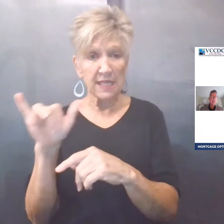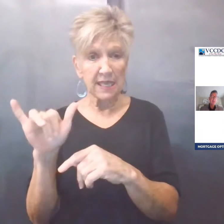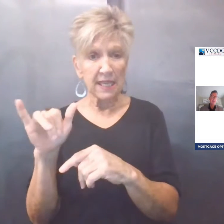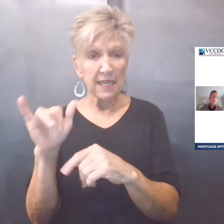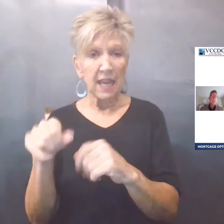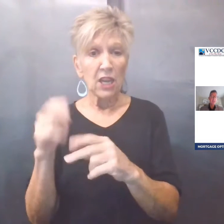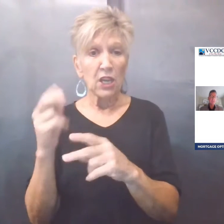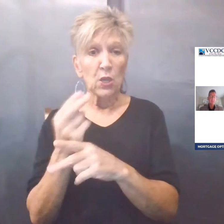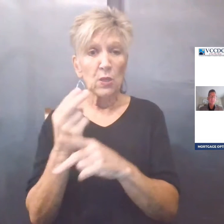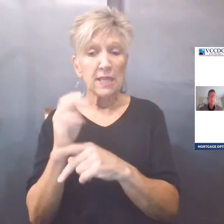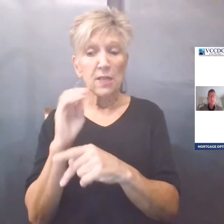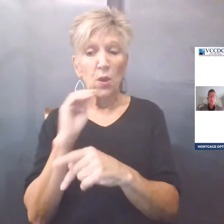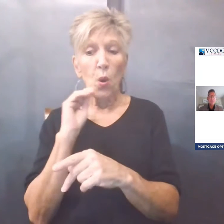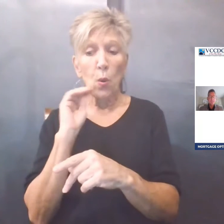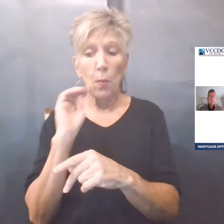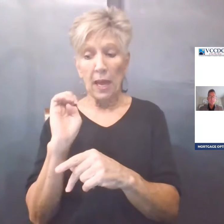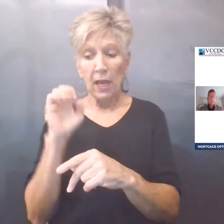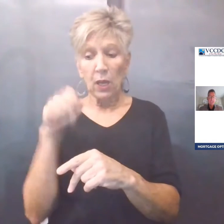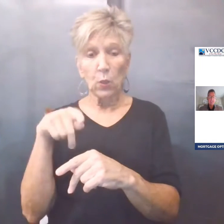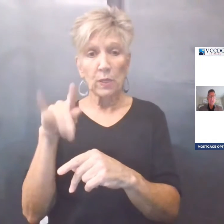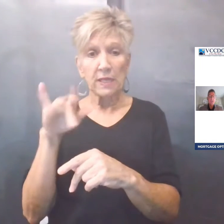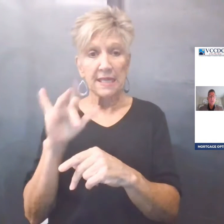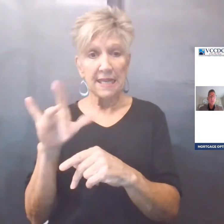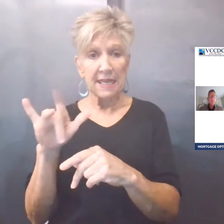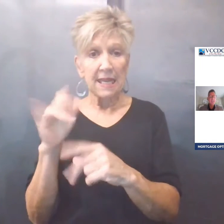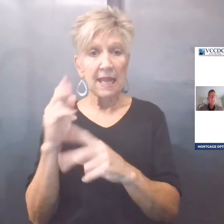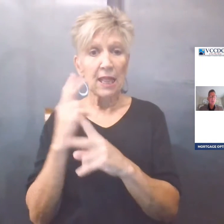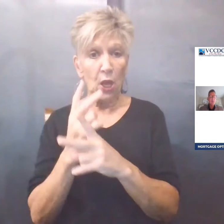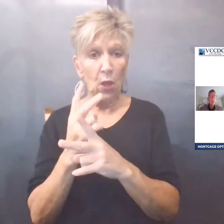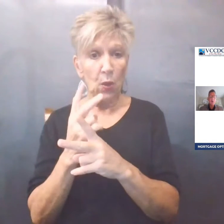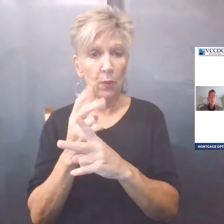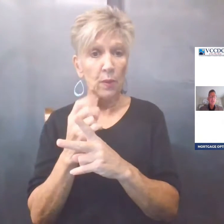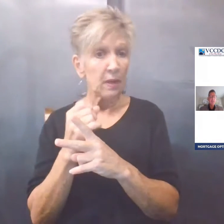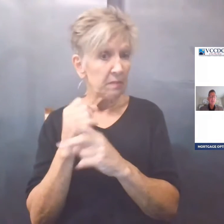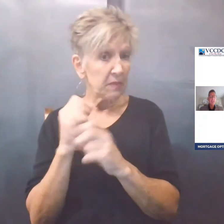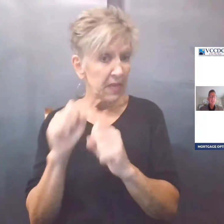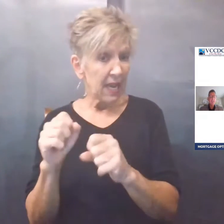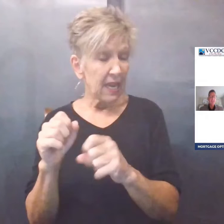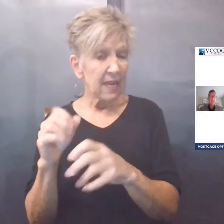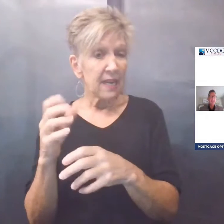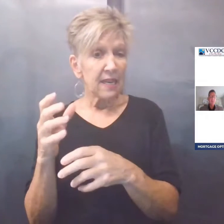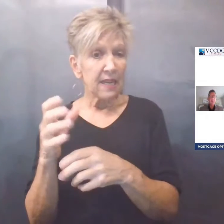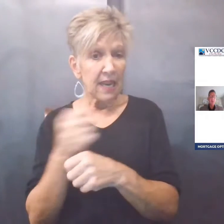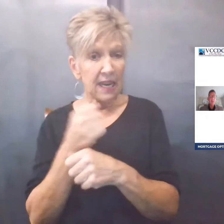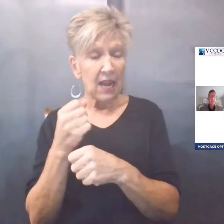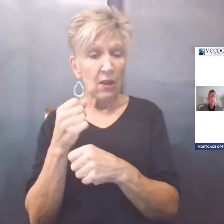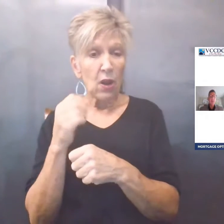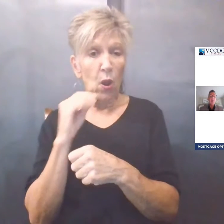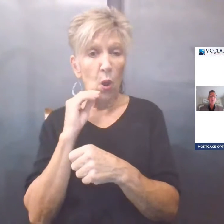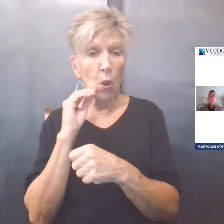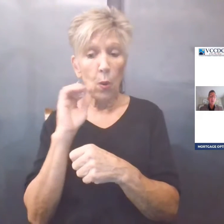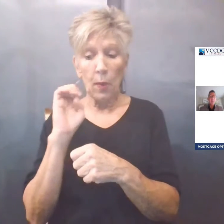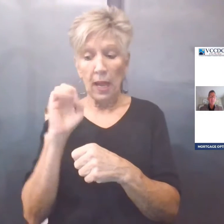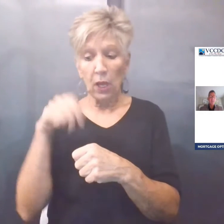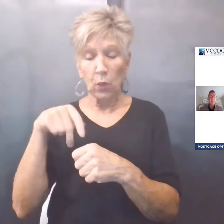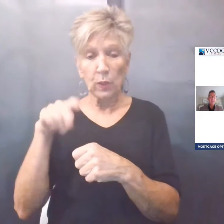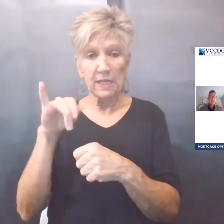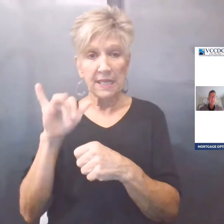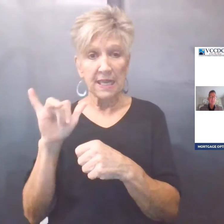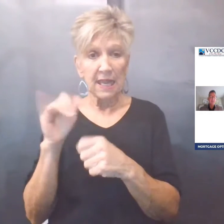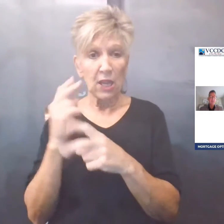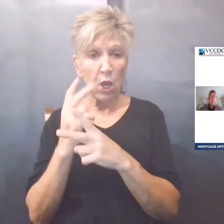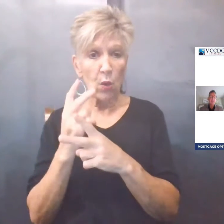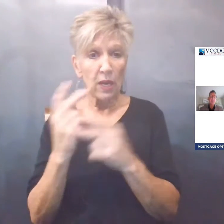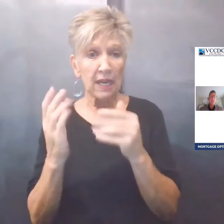home equity loan as one of your solutions. So if this is the case, you can take a home equity loan against your property without having